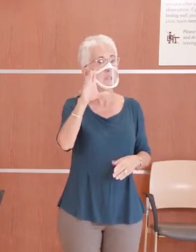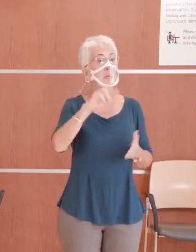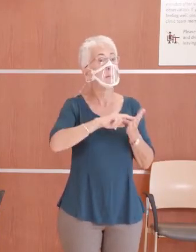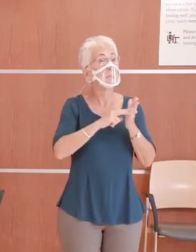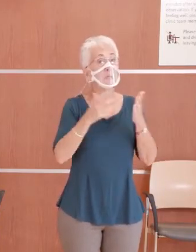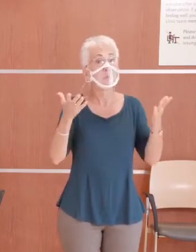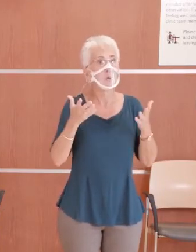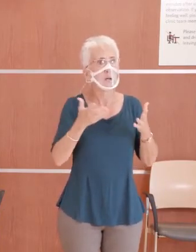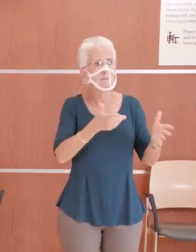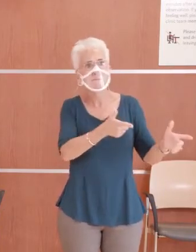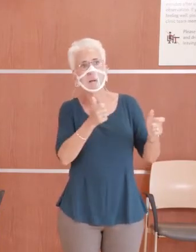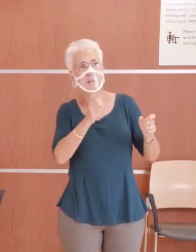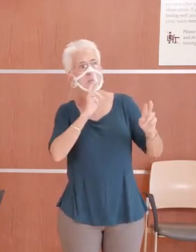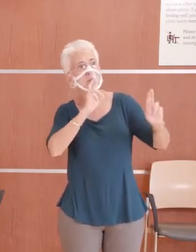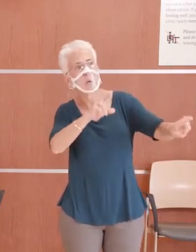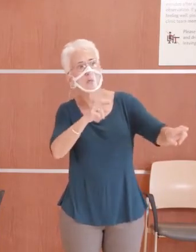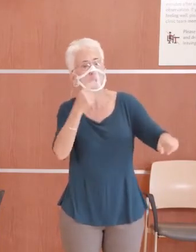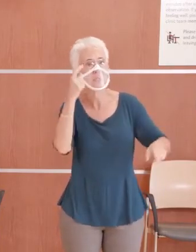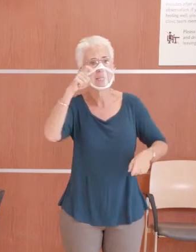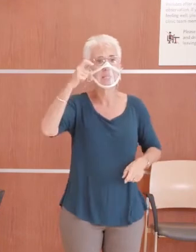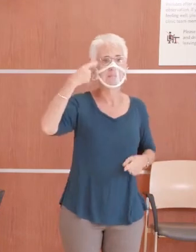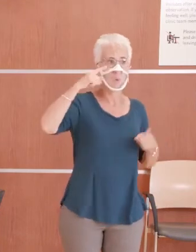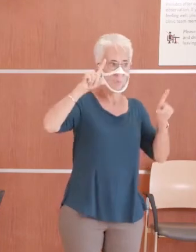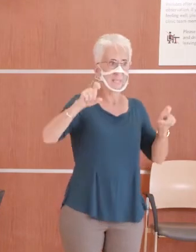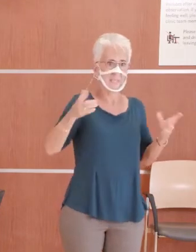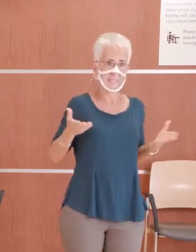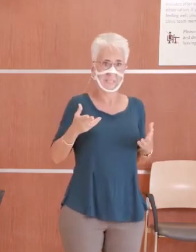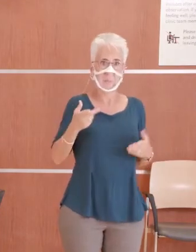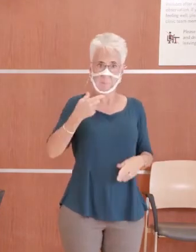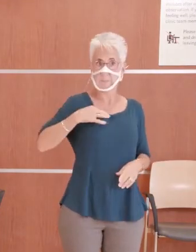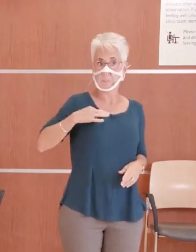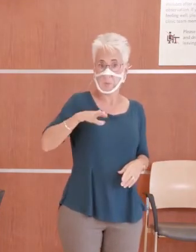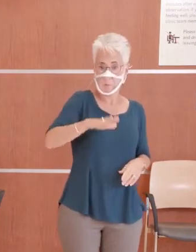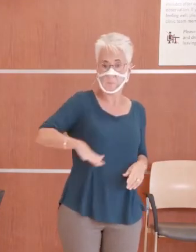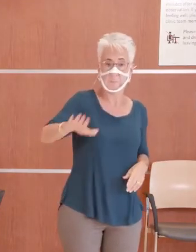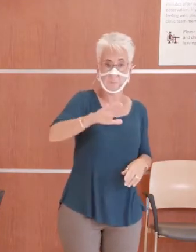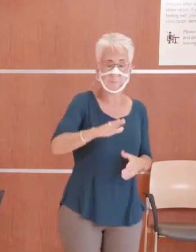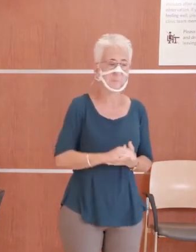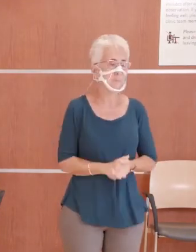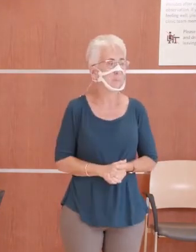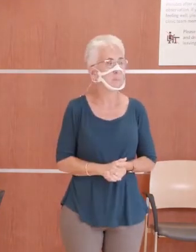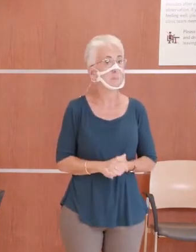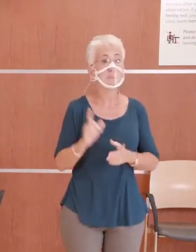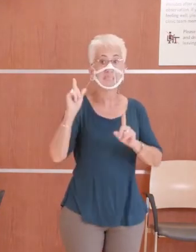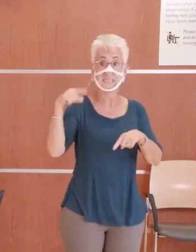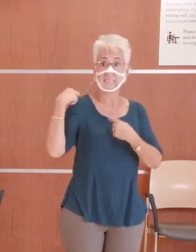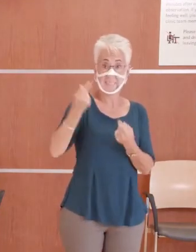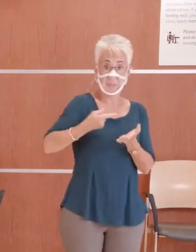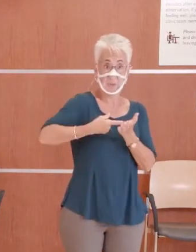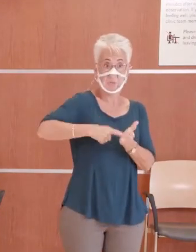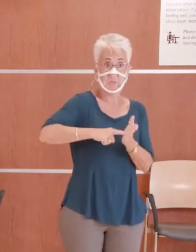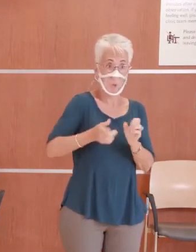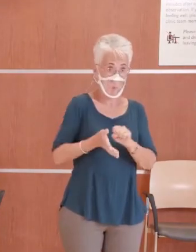for testing in our communities. Since the beginning of the pandemic, we have tested over